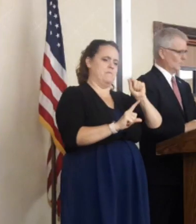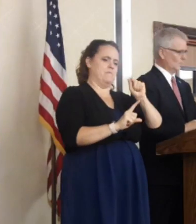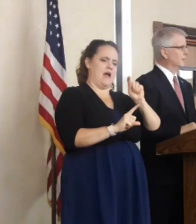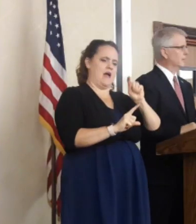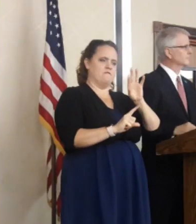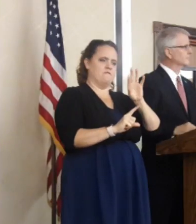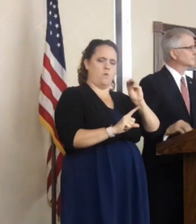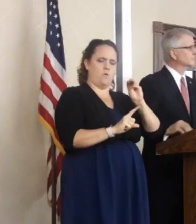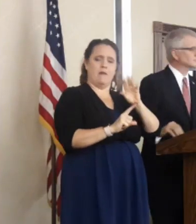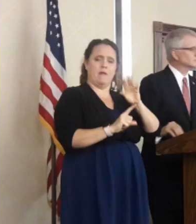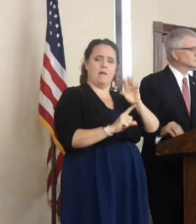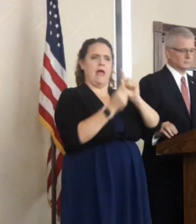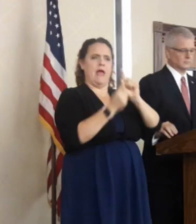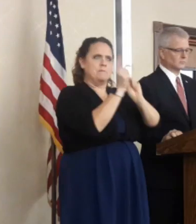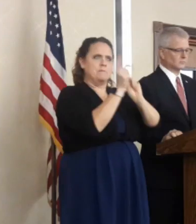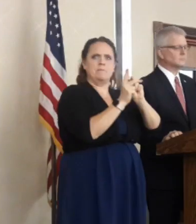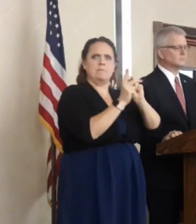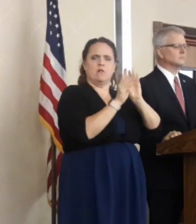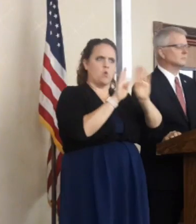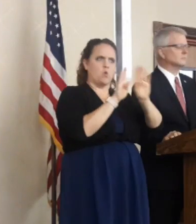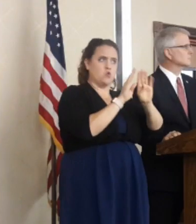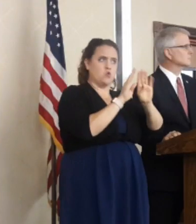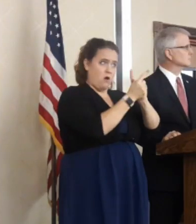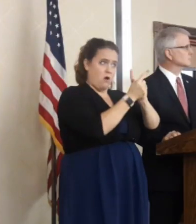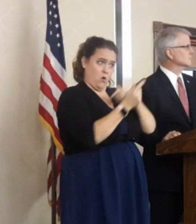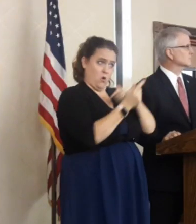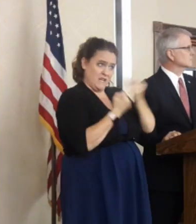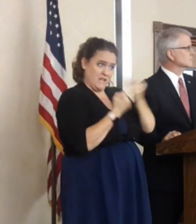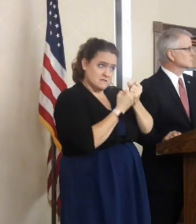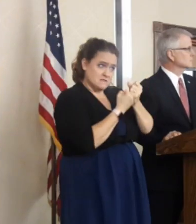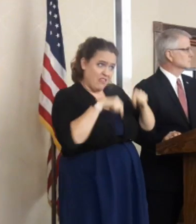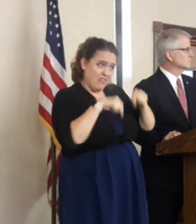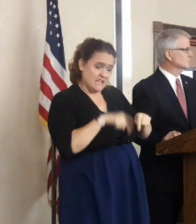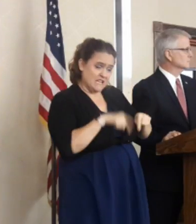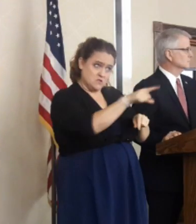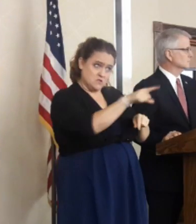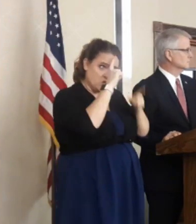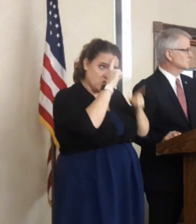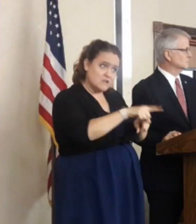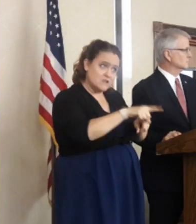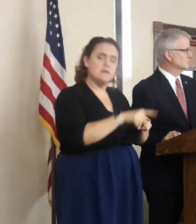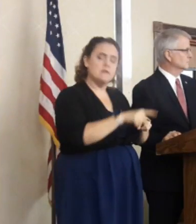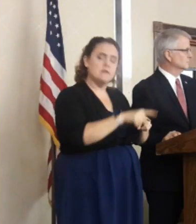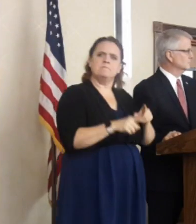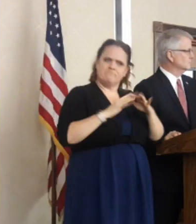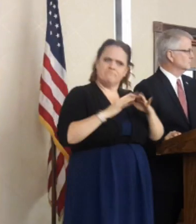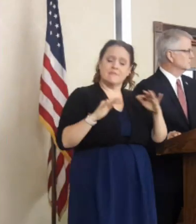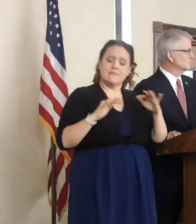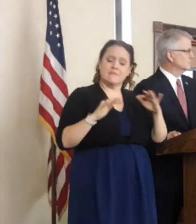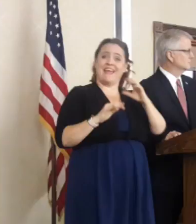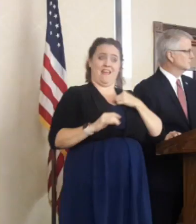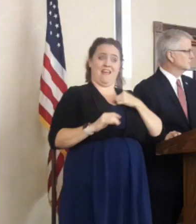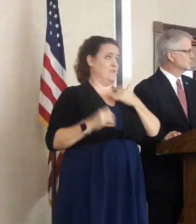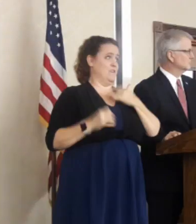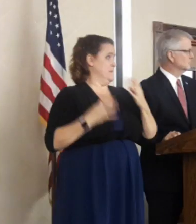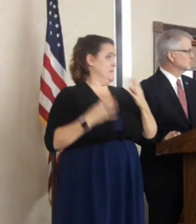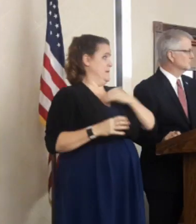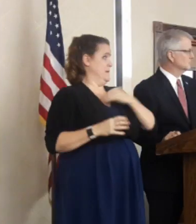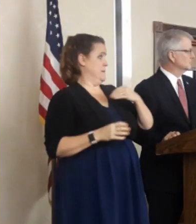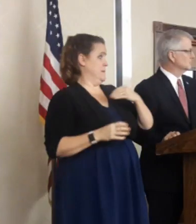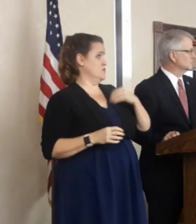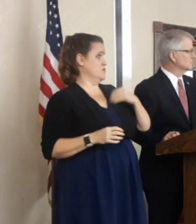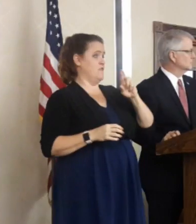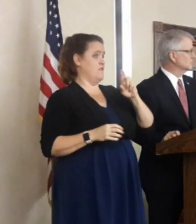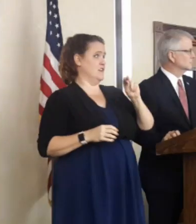we stand for this, are you for that, et cetera, et cetera. And I think a lot of the members of the RNC were